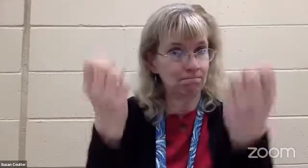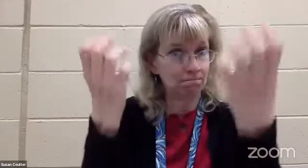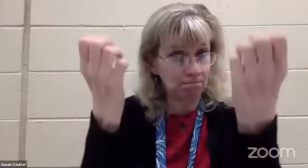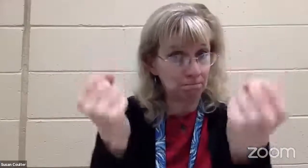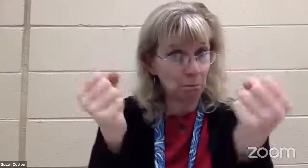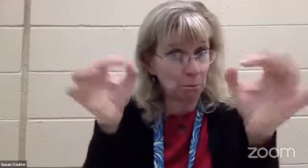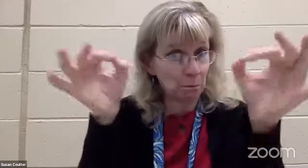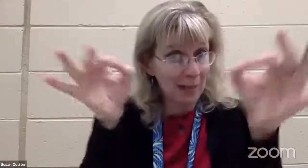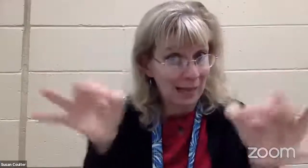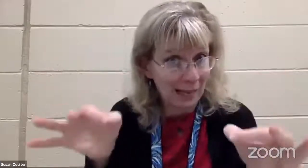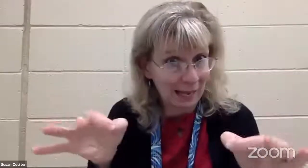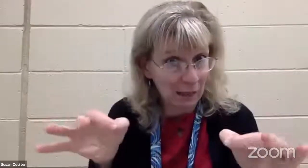artwork.